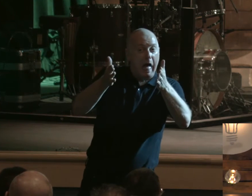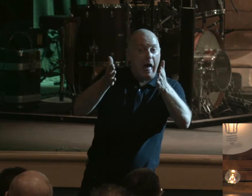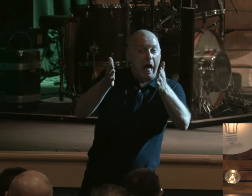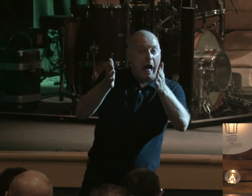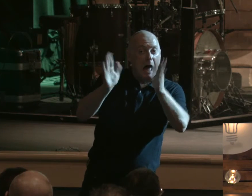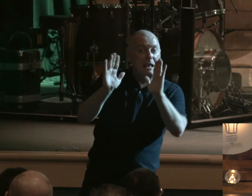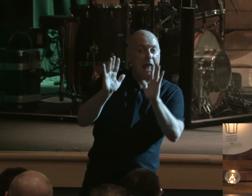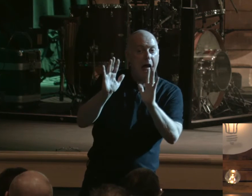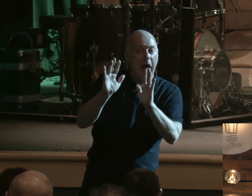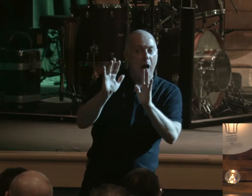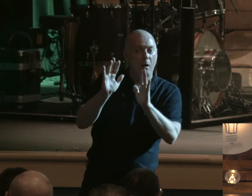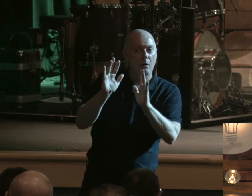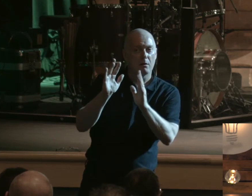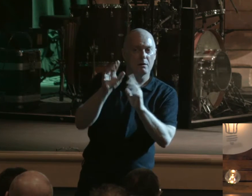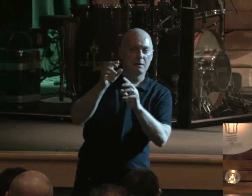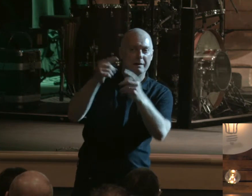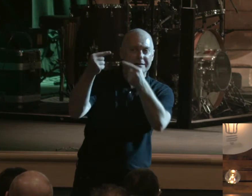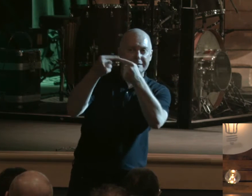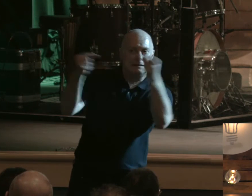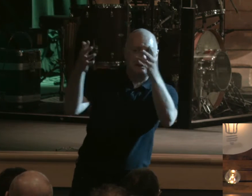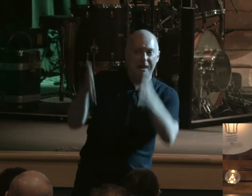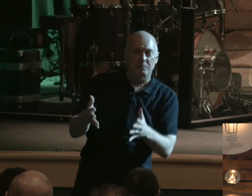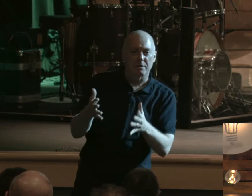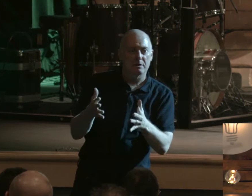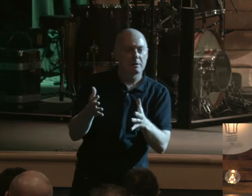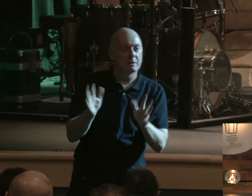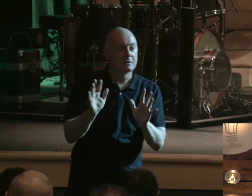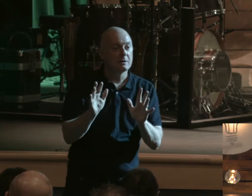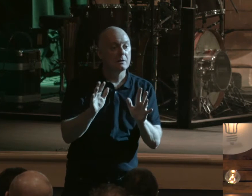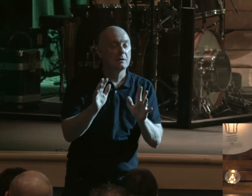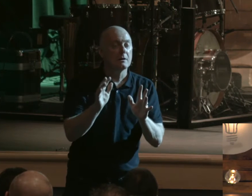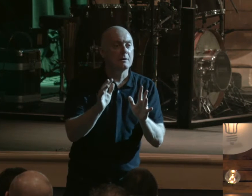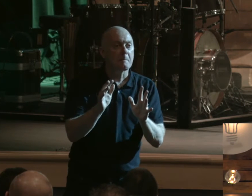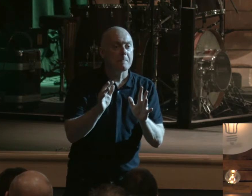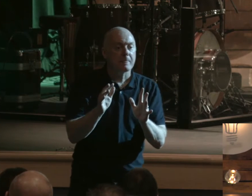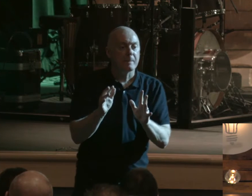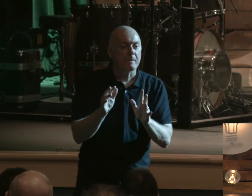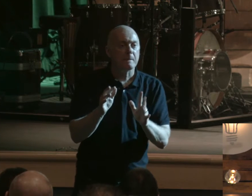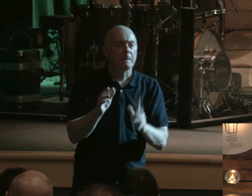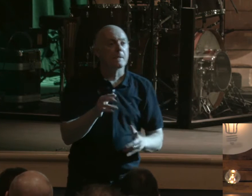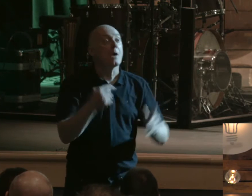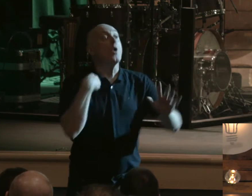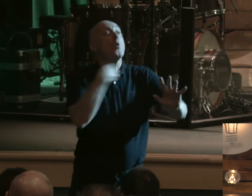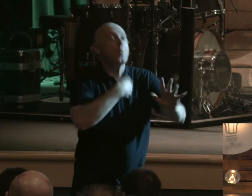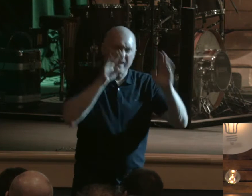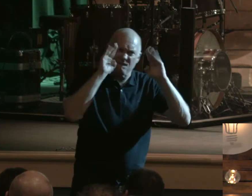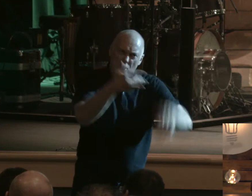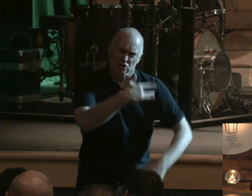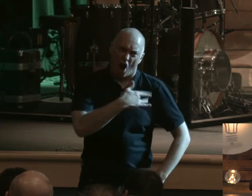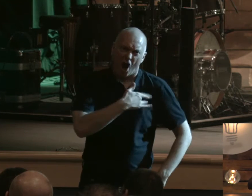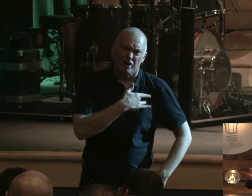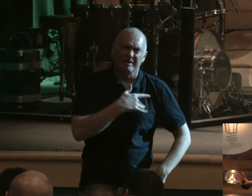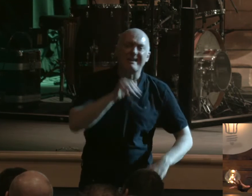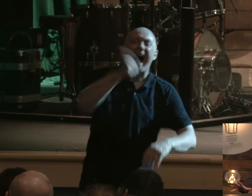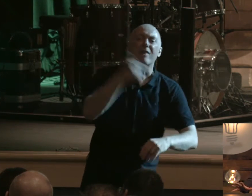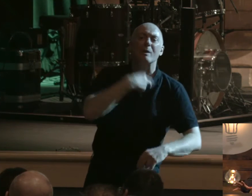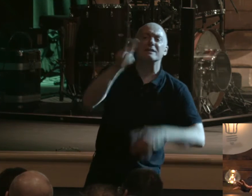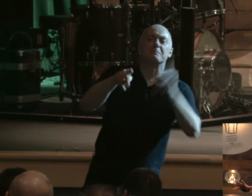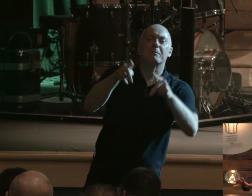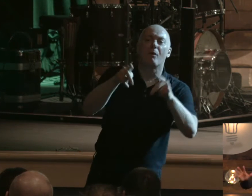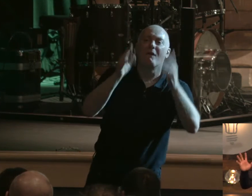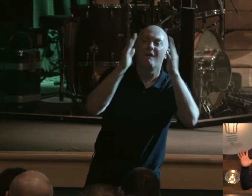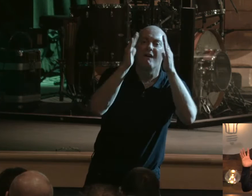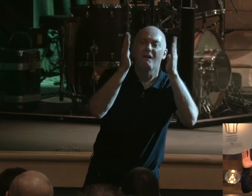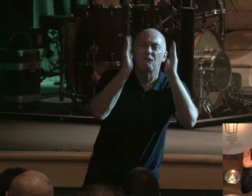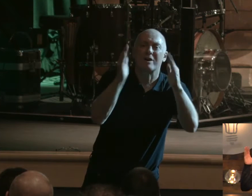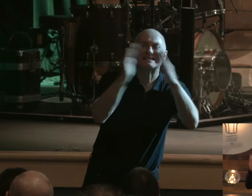only sharpen our spiritual vision. That's what Paul does. He's like, we're about the heart, man. They want outward appearance. We're about the heart.